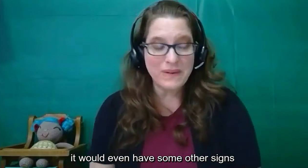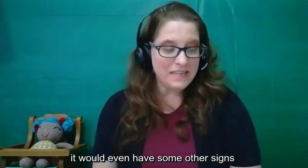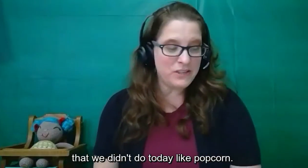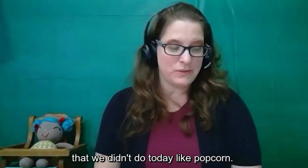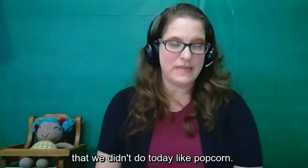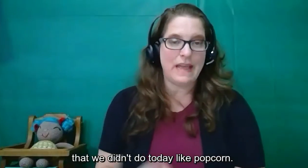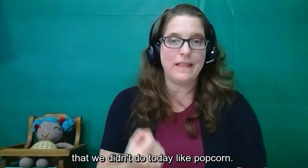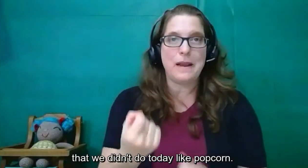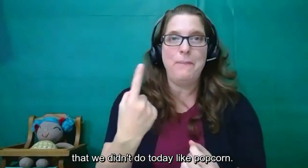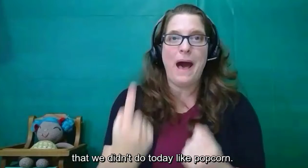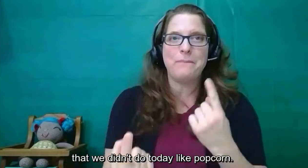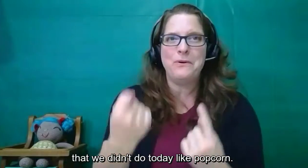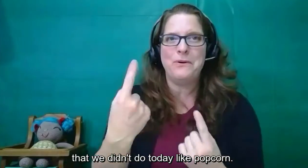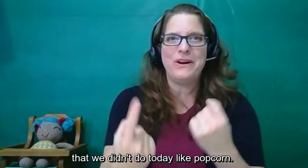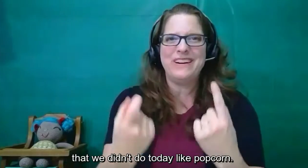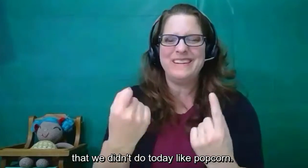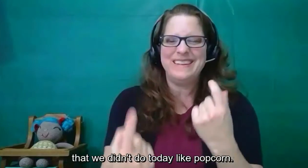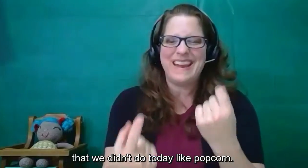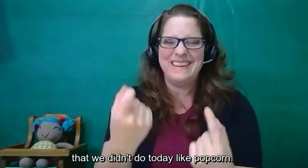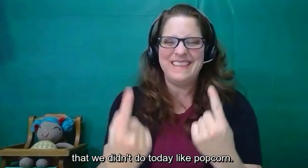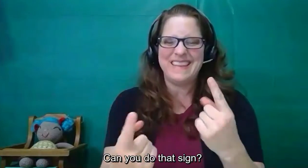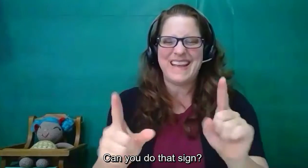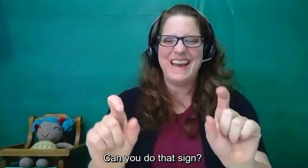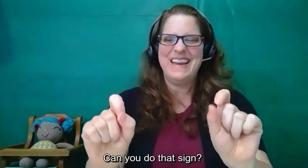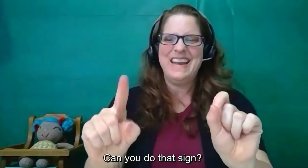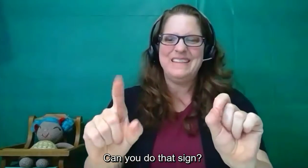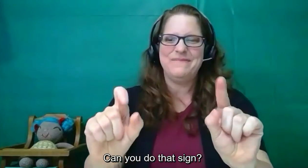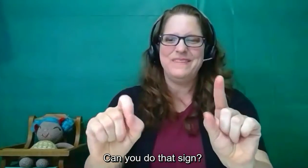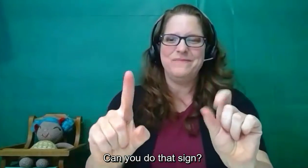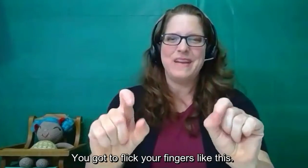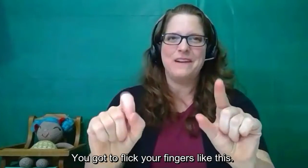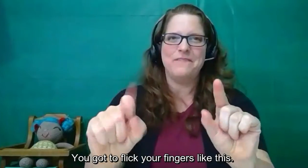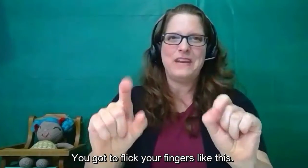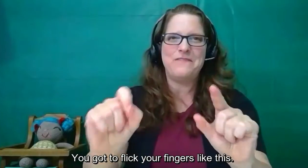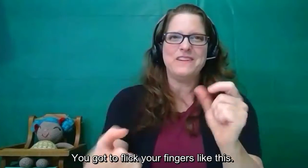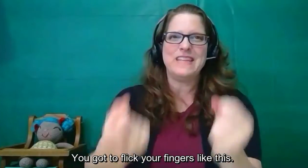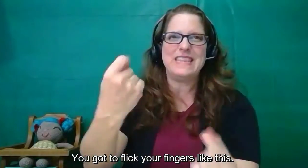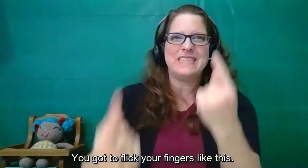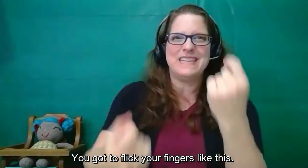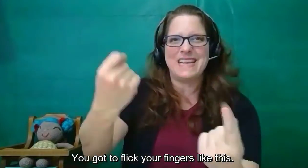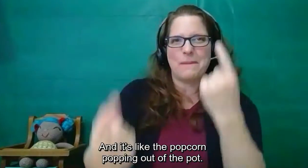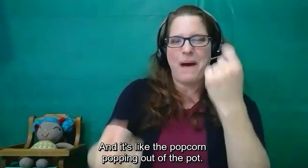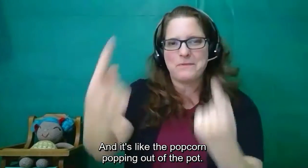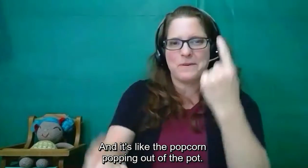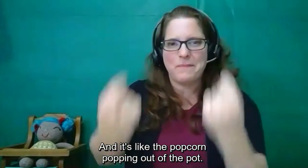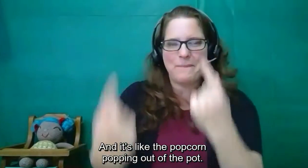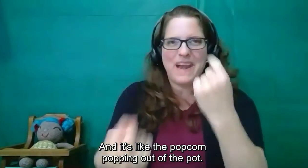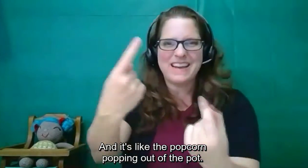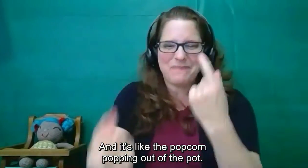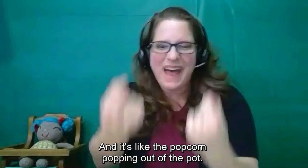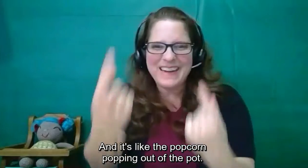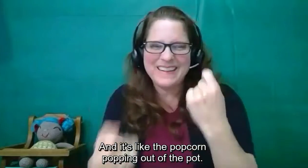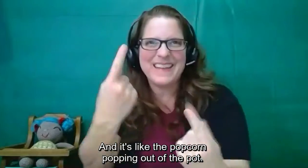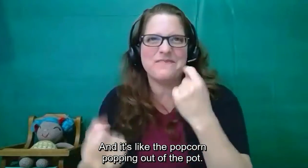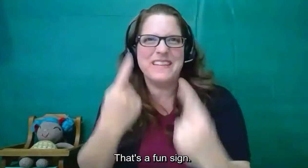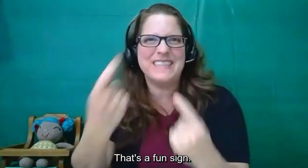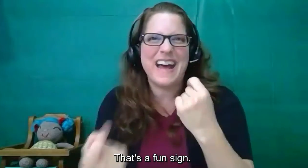that we didn't do today, like popcorn. Can you do that sign? You got to flick your fingers like this, and it's like the popcorn popping out of the pot. That's a fun